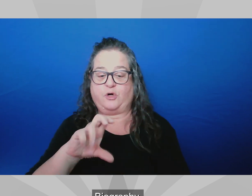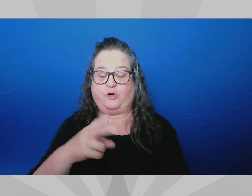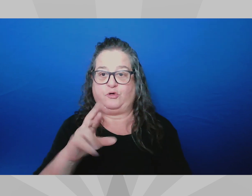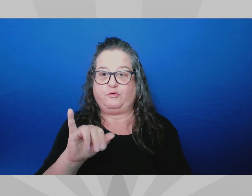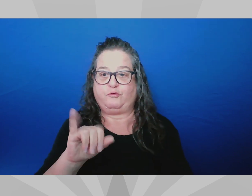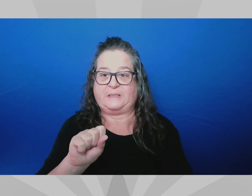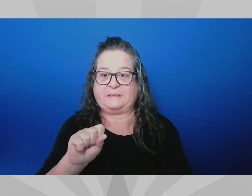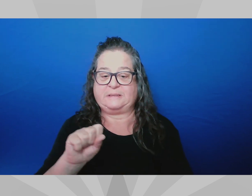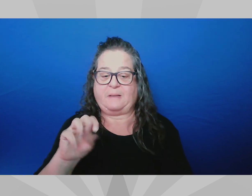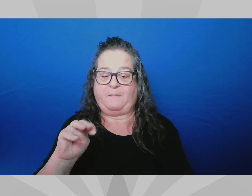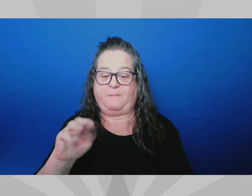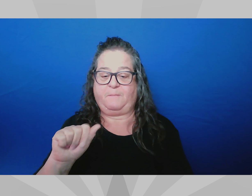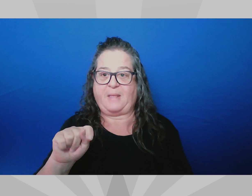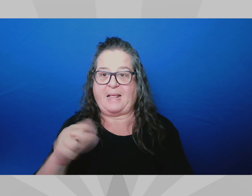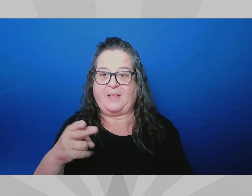Biography.